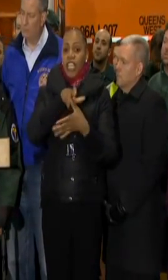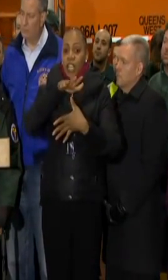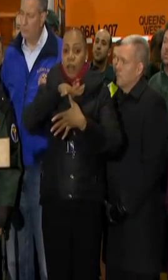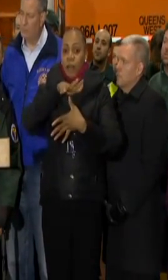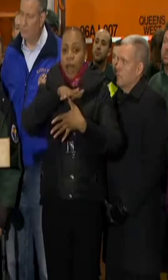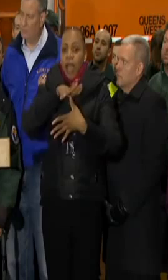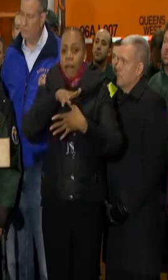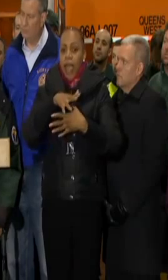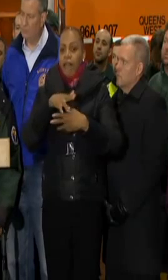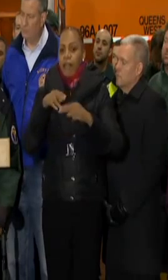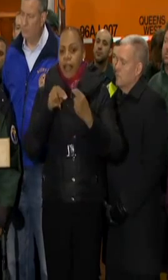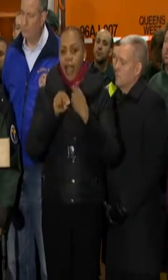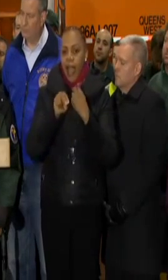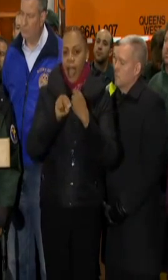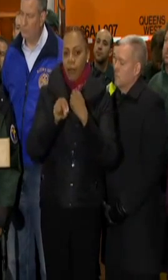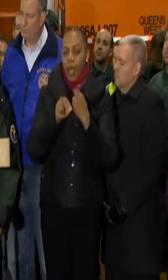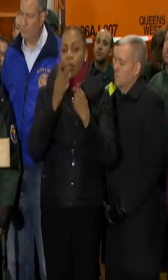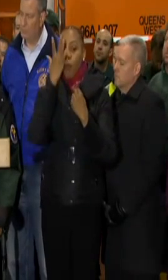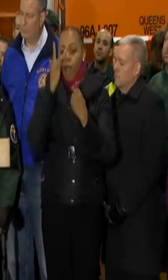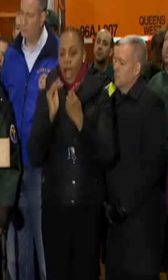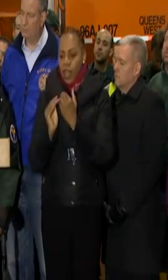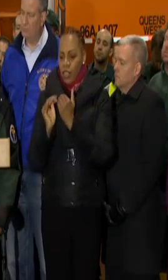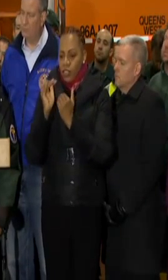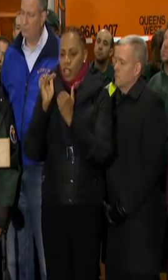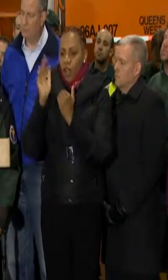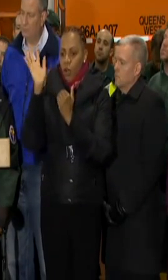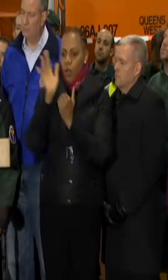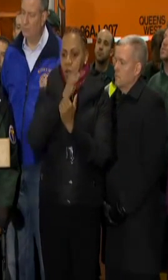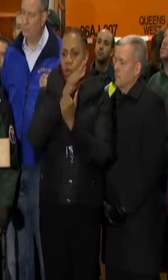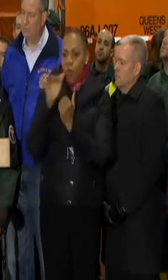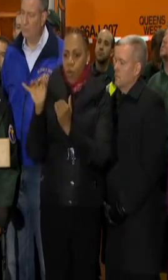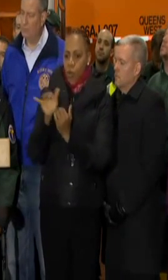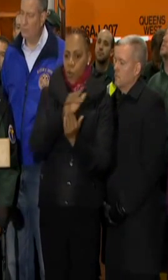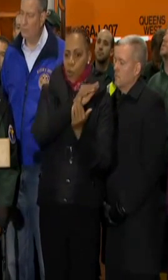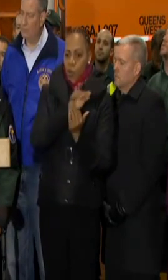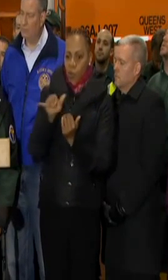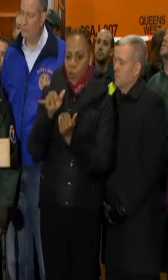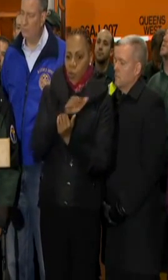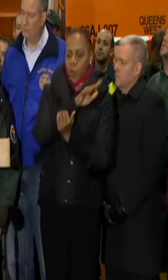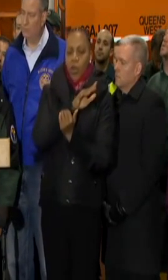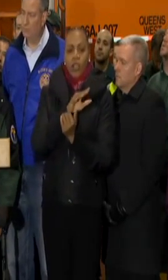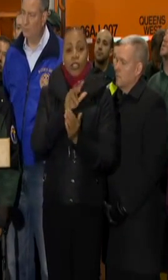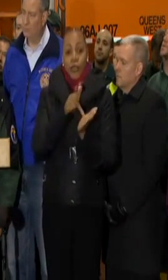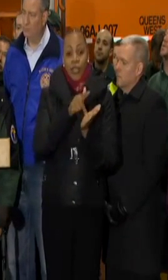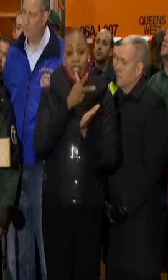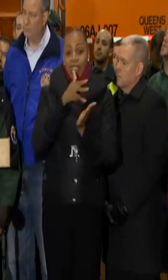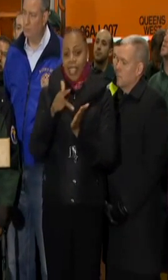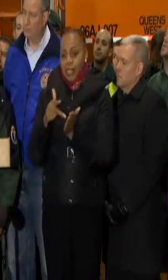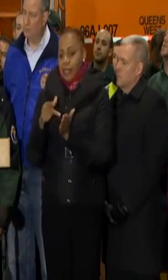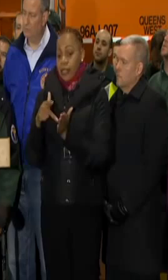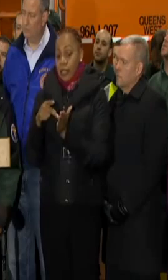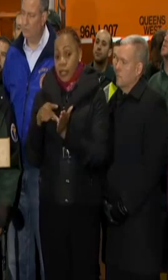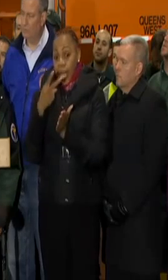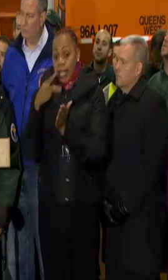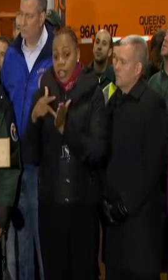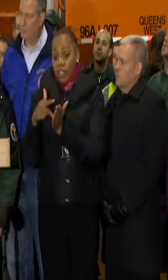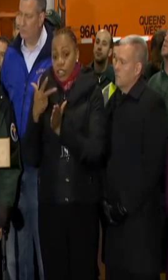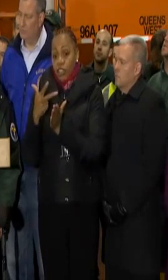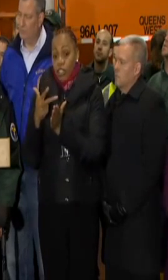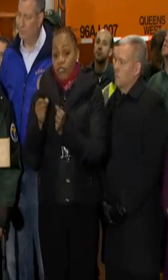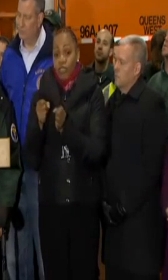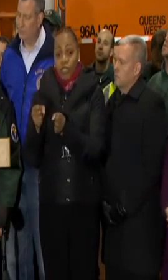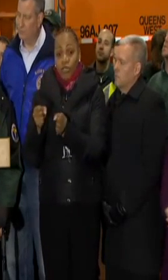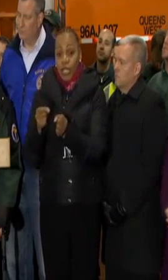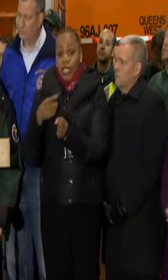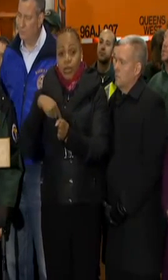the highway streets. The wind kept blowing the snow back in, so we didn't get into our secondary and tertiary as quick as we would like. Therefore, we